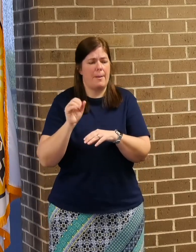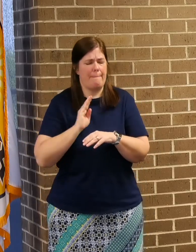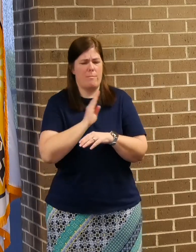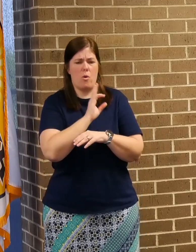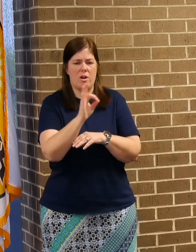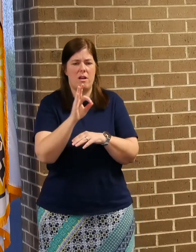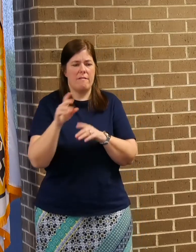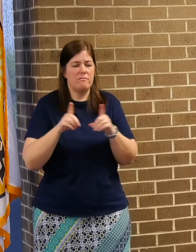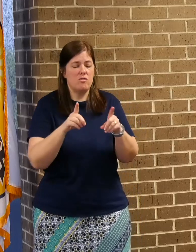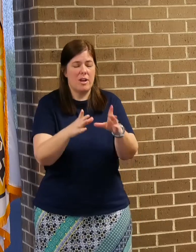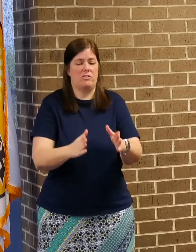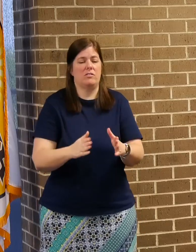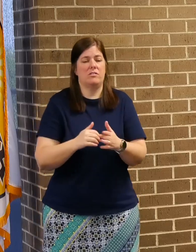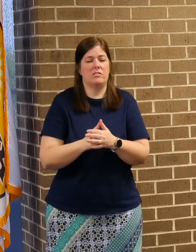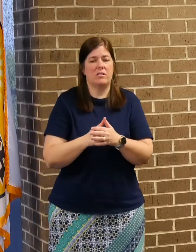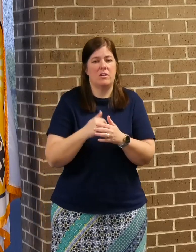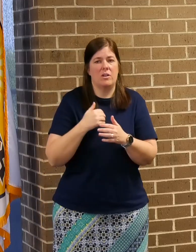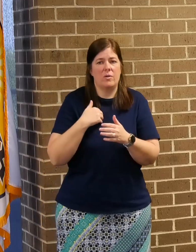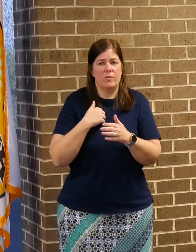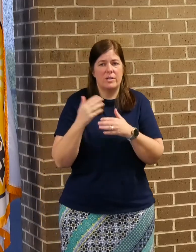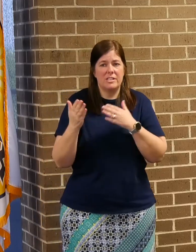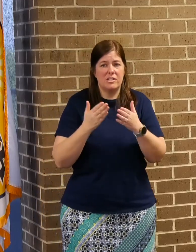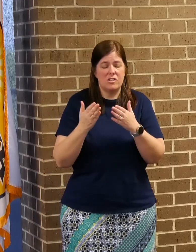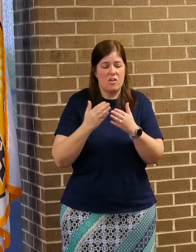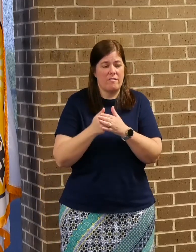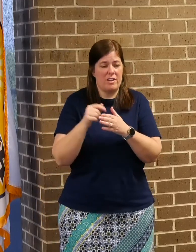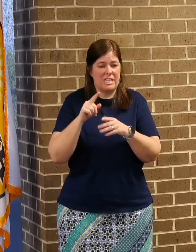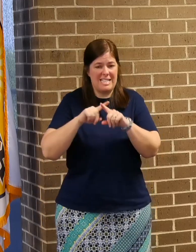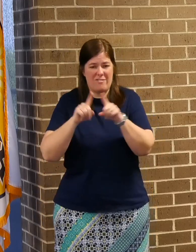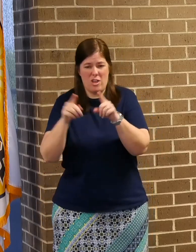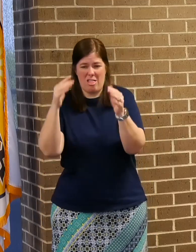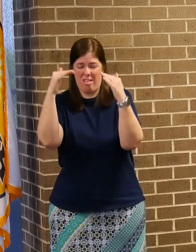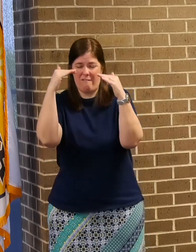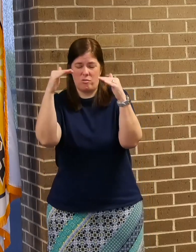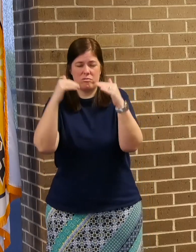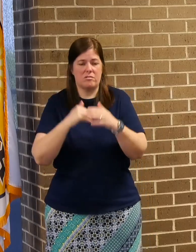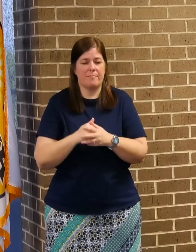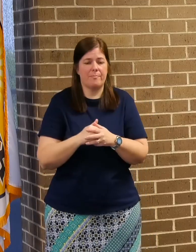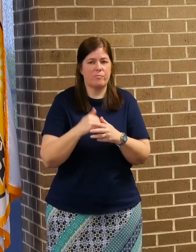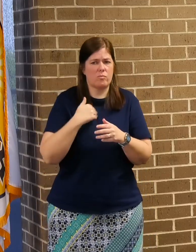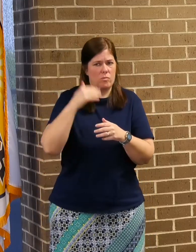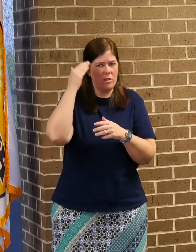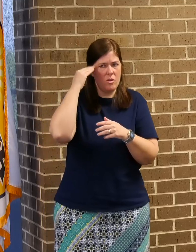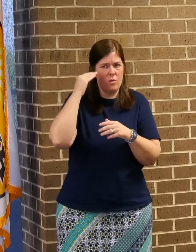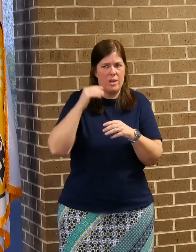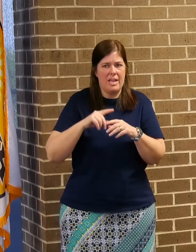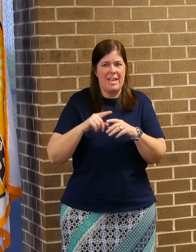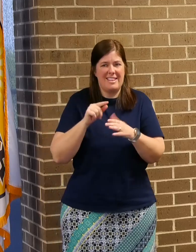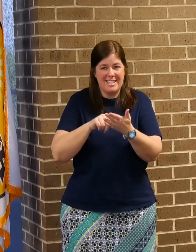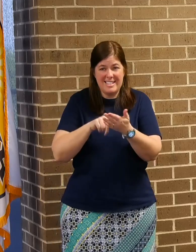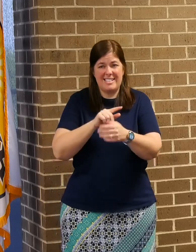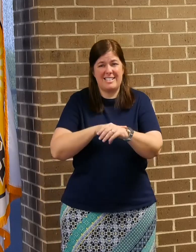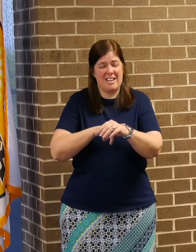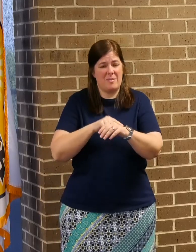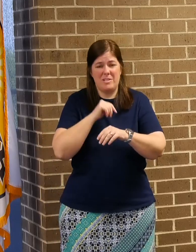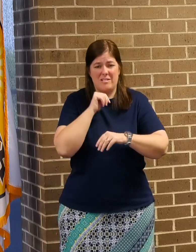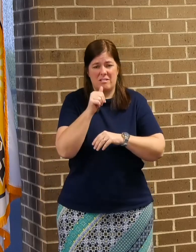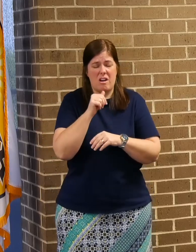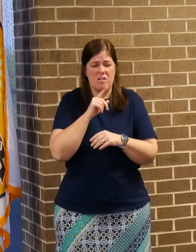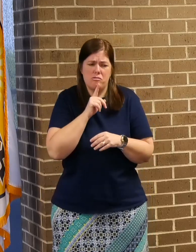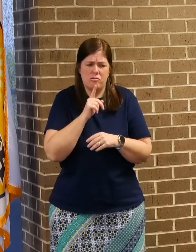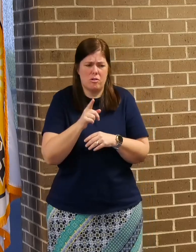many capacities on a local, regional, state, and national level. We know this time is uncertain and people